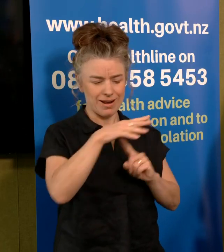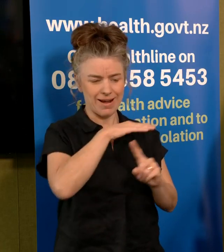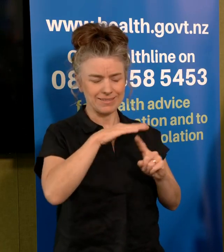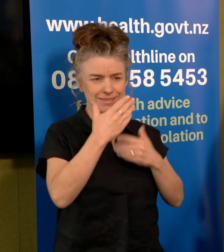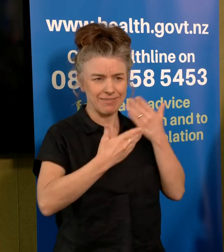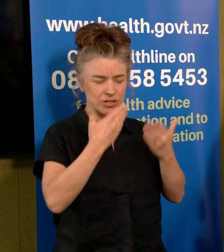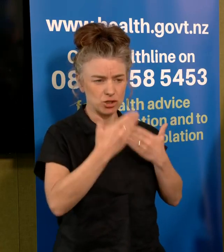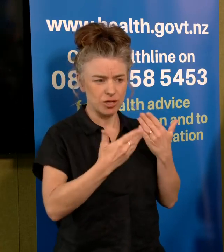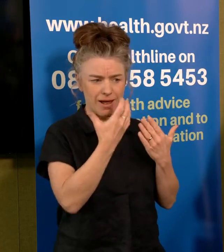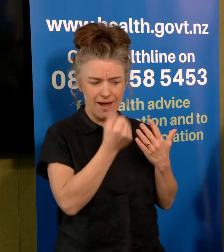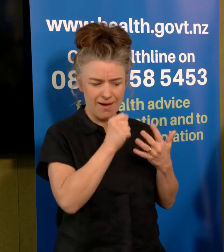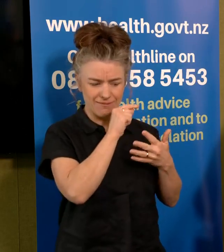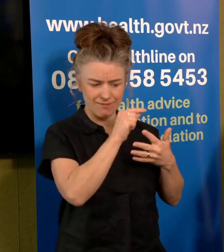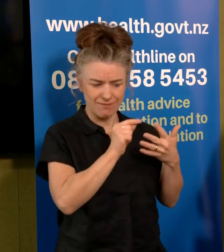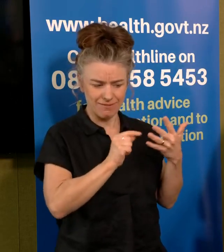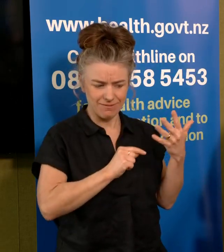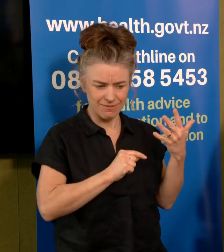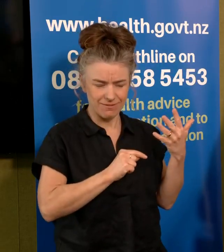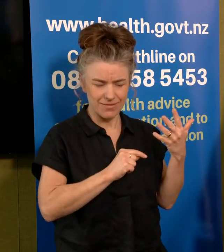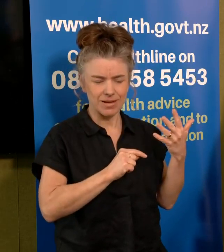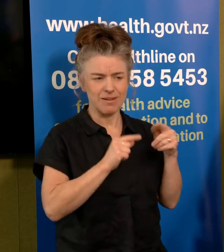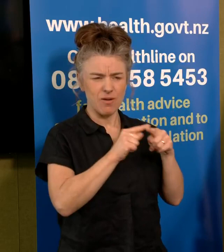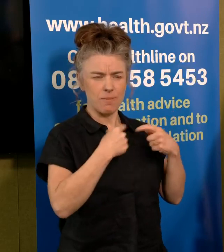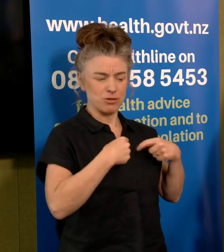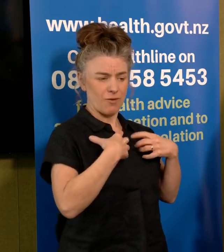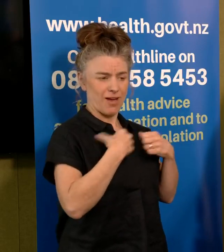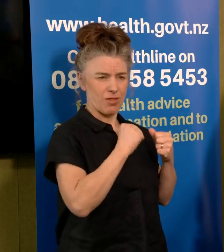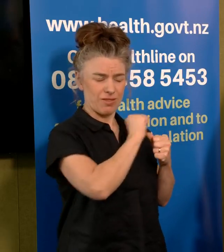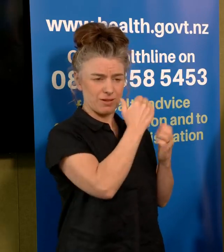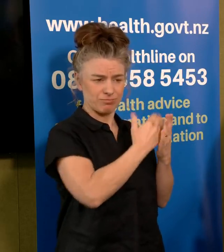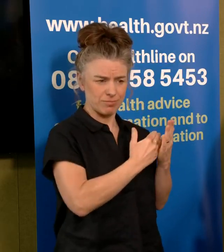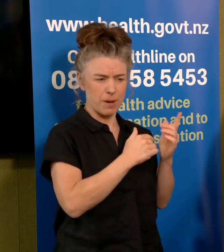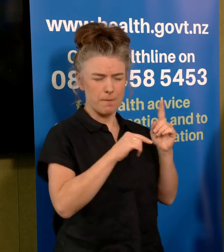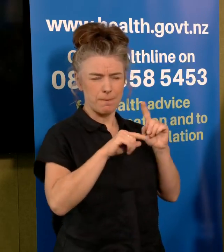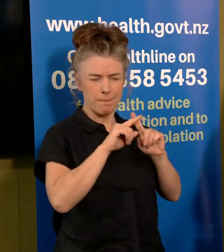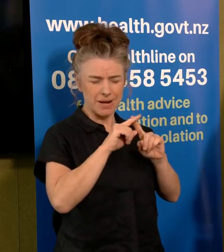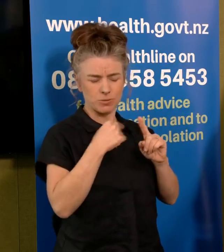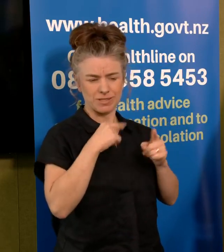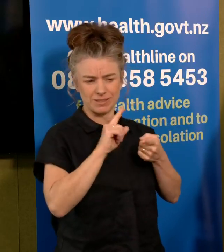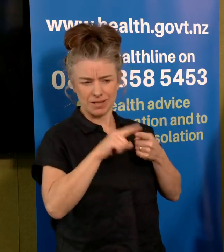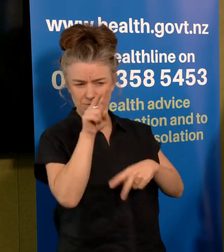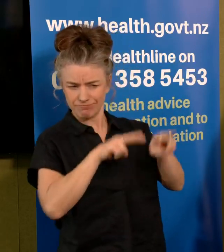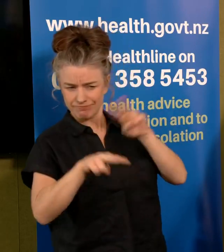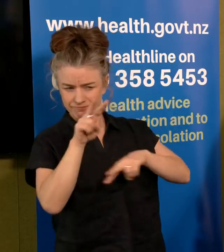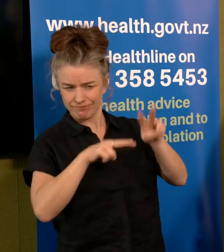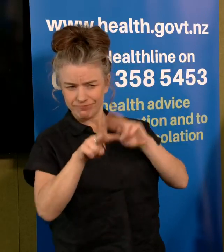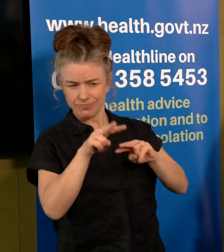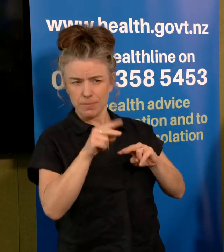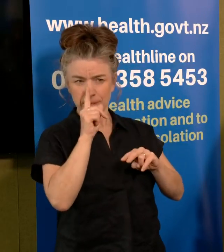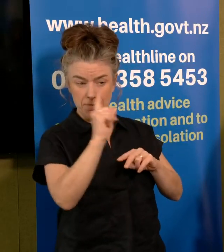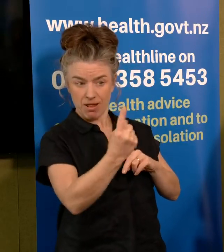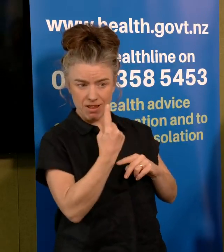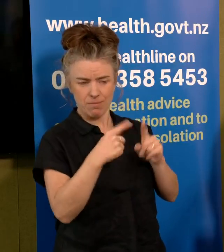of Health, but that needs to be adaptive according to the information that's coming in from around the country and from